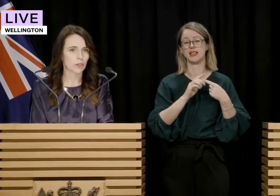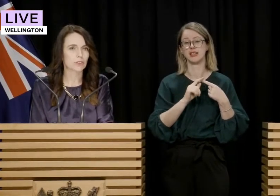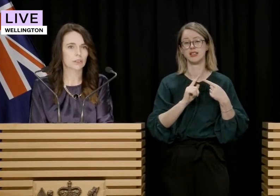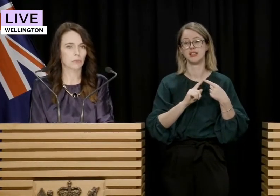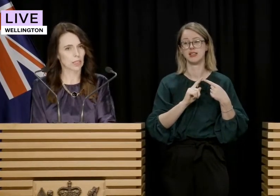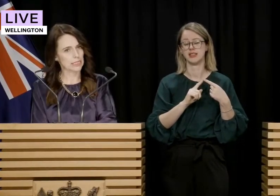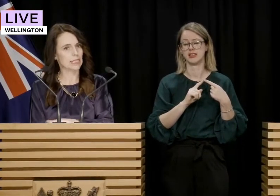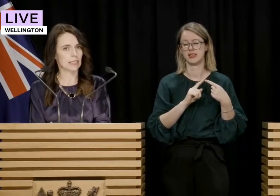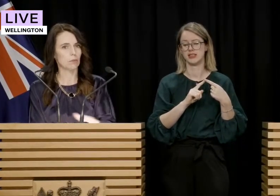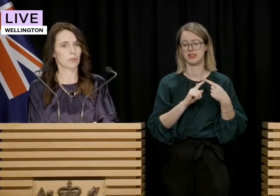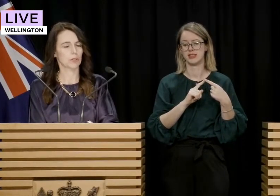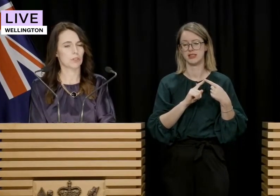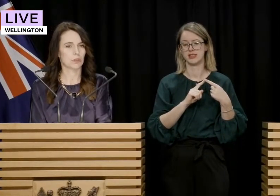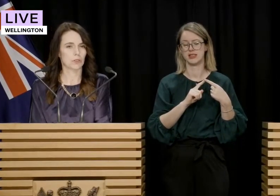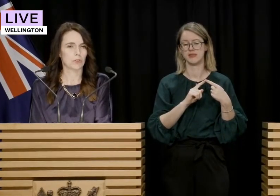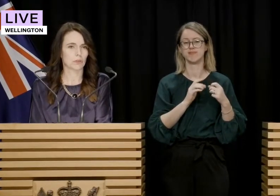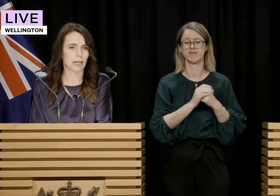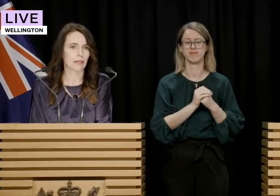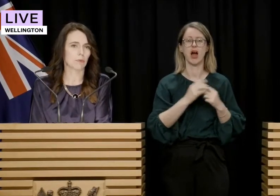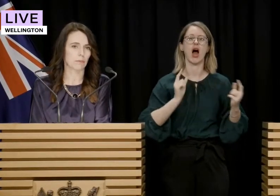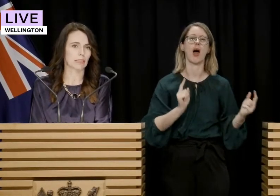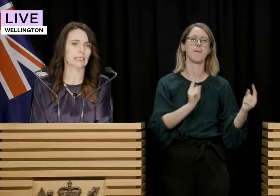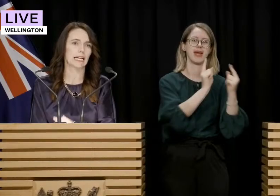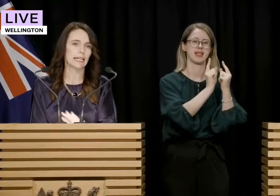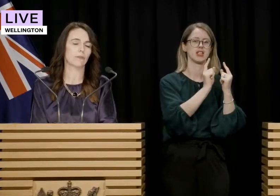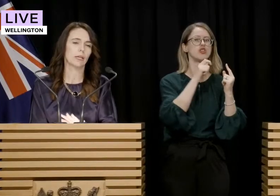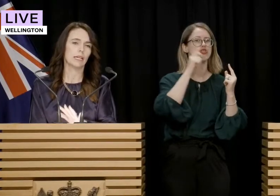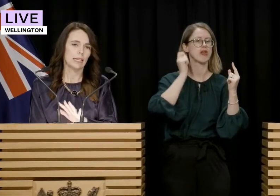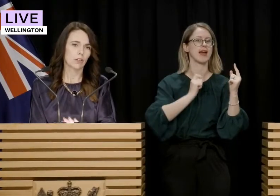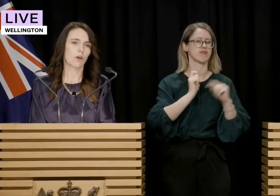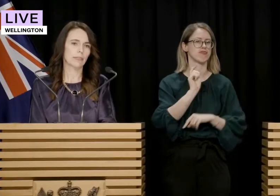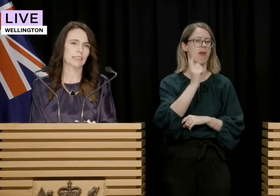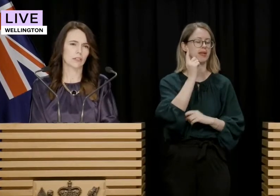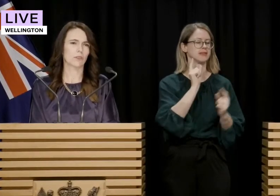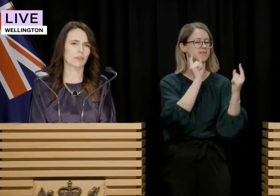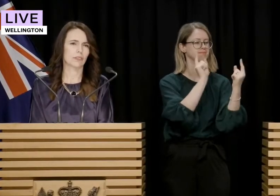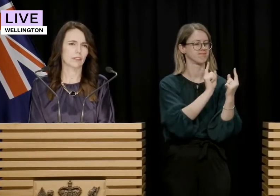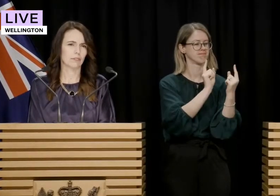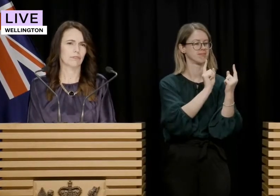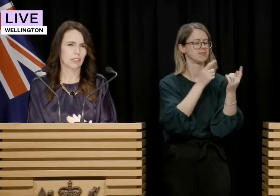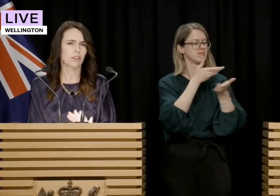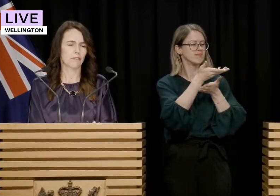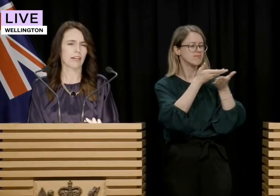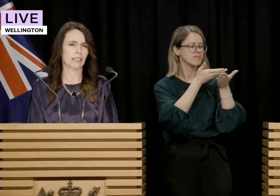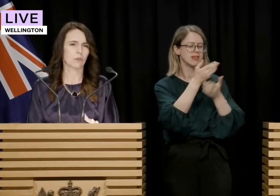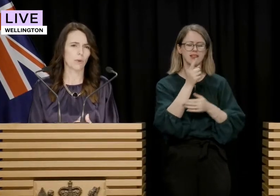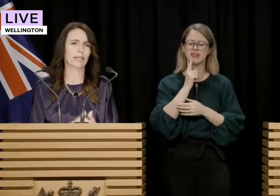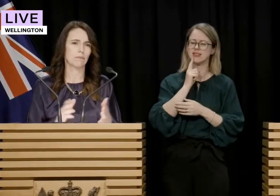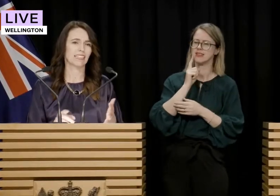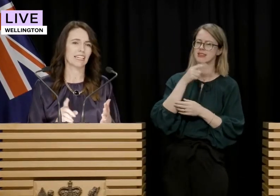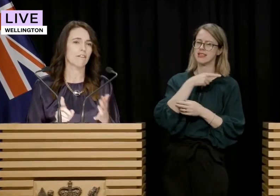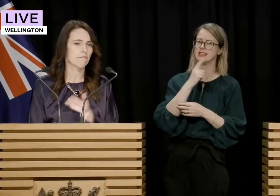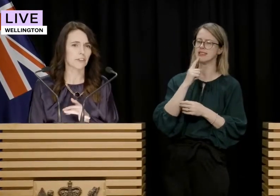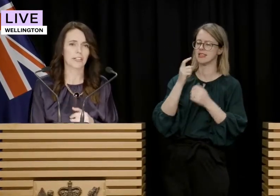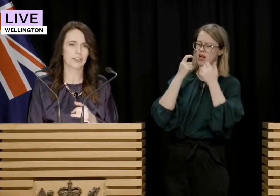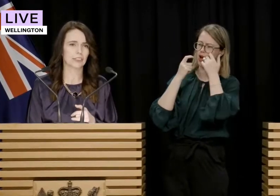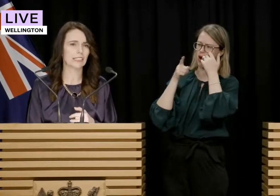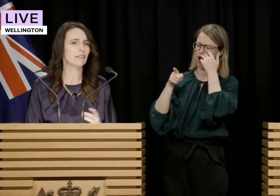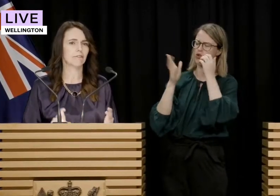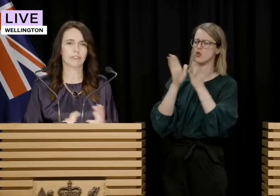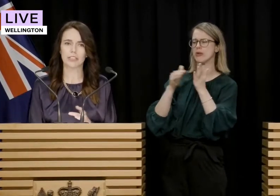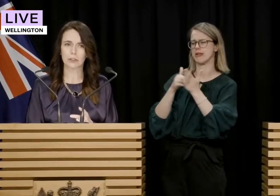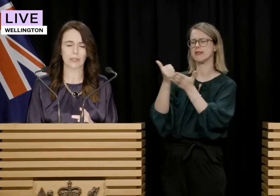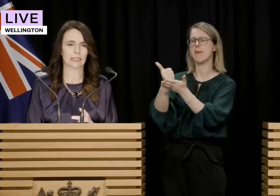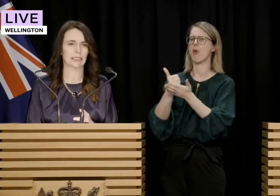of note when I sat down with the Ukrainian Prime Minister. He commented on the fact that we had been there very